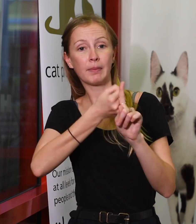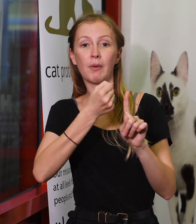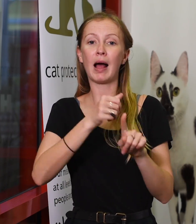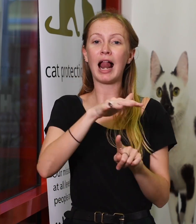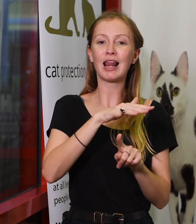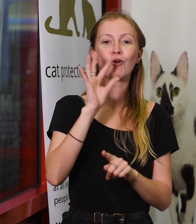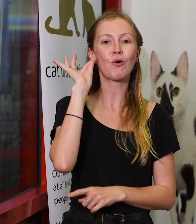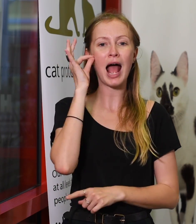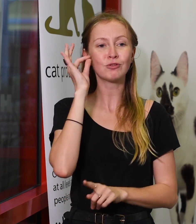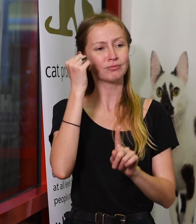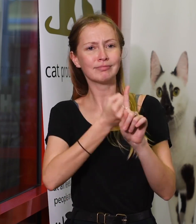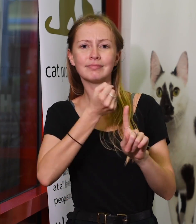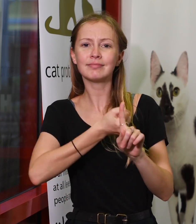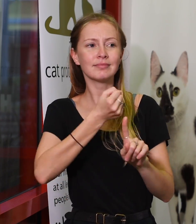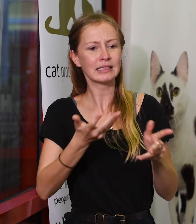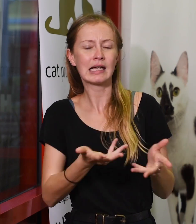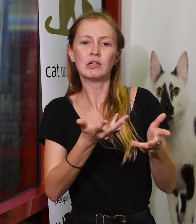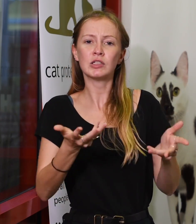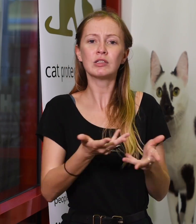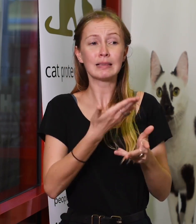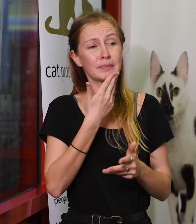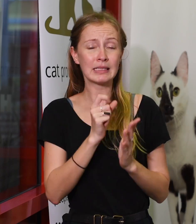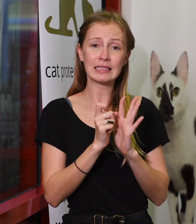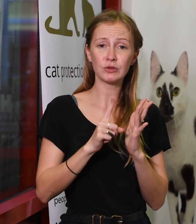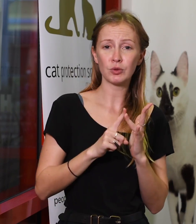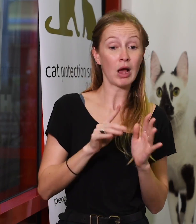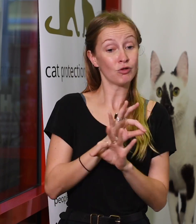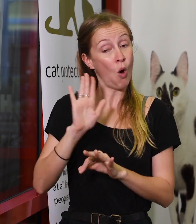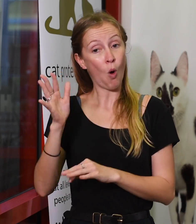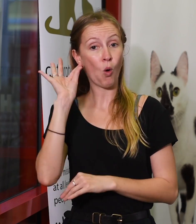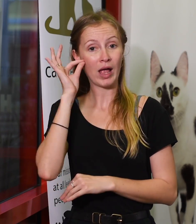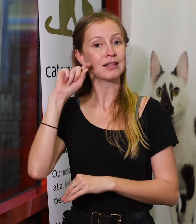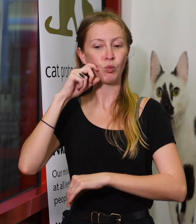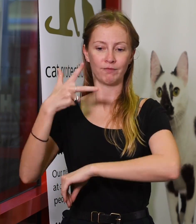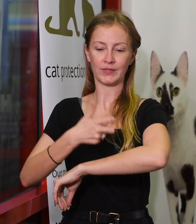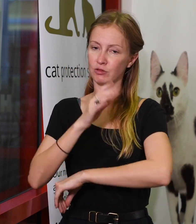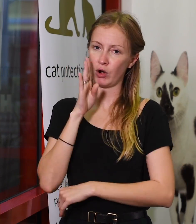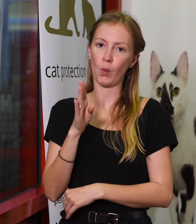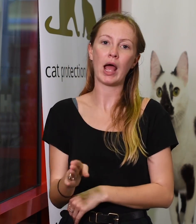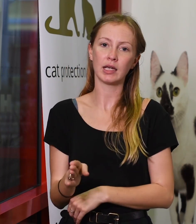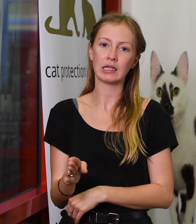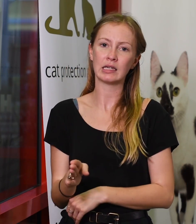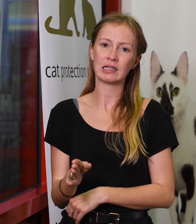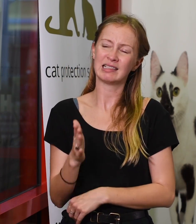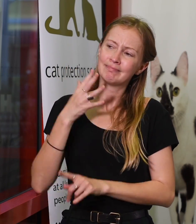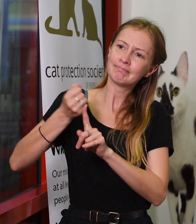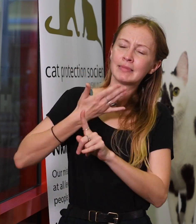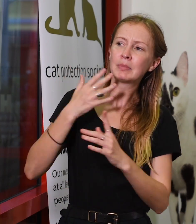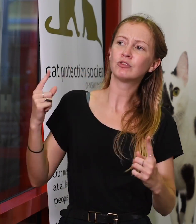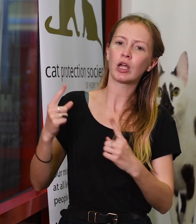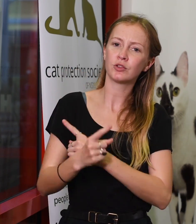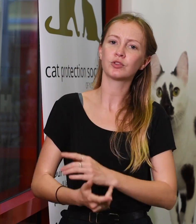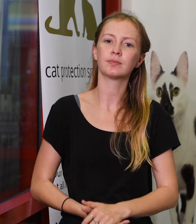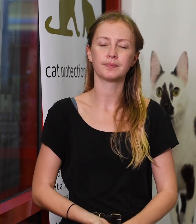about, because not all councils that have animal holding facilities will vaccinate animals on admission, and that's something that we'd like to see more